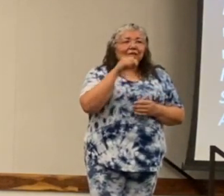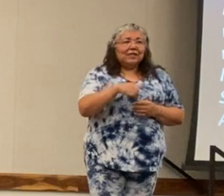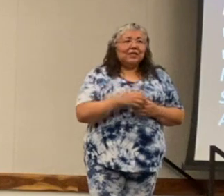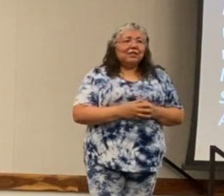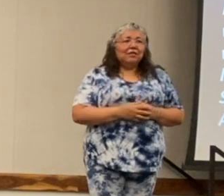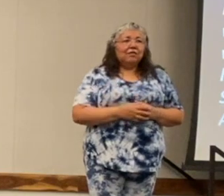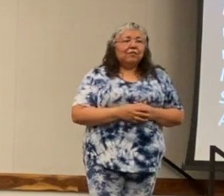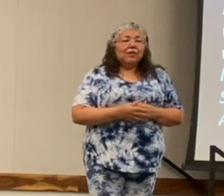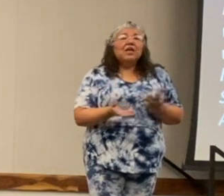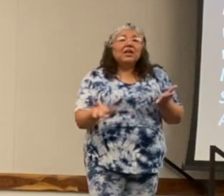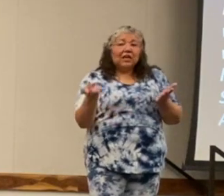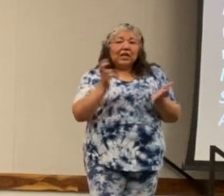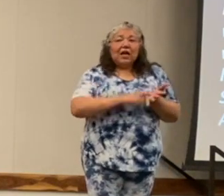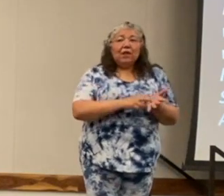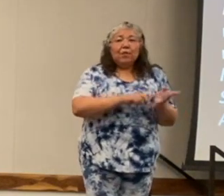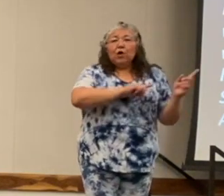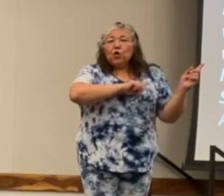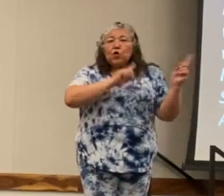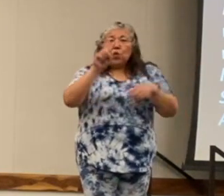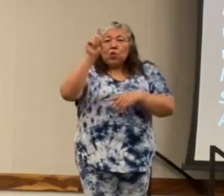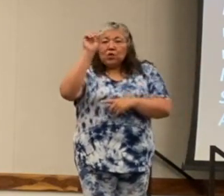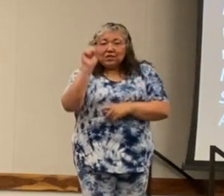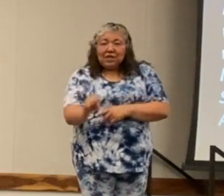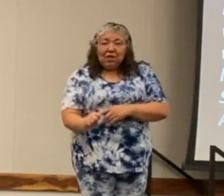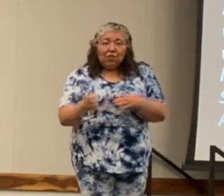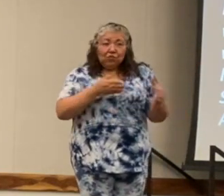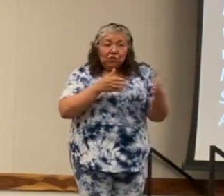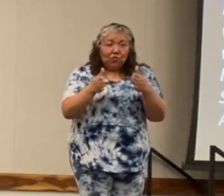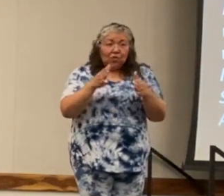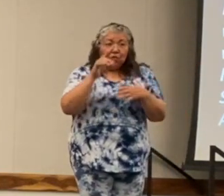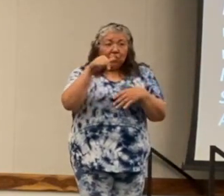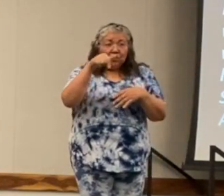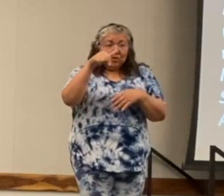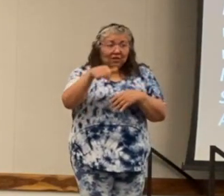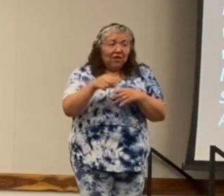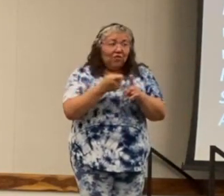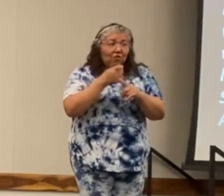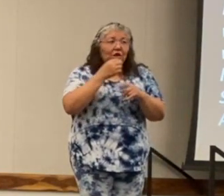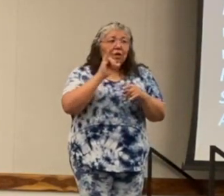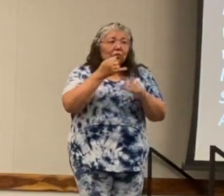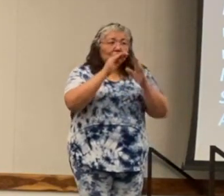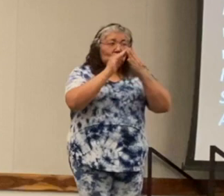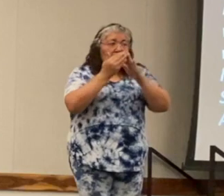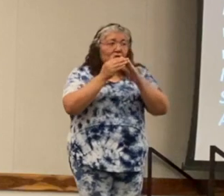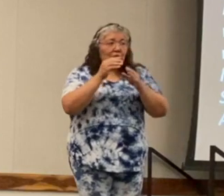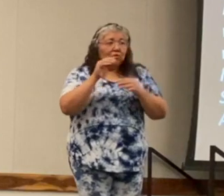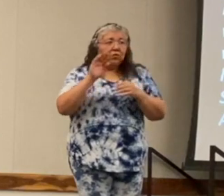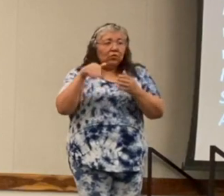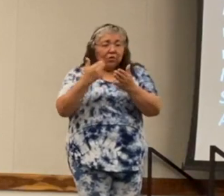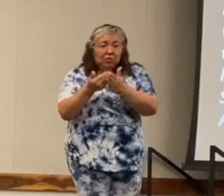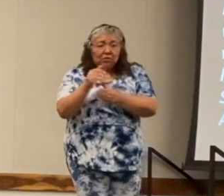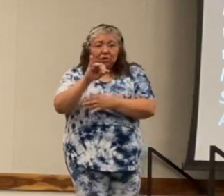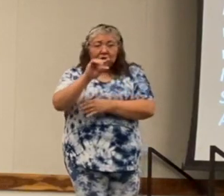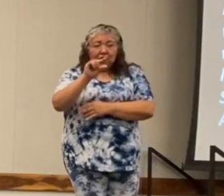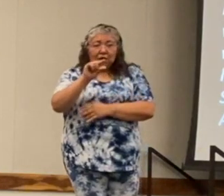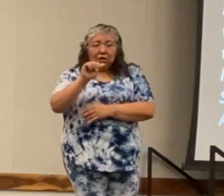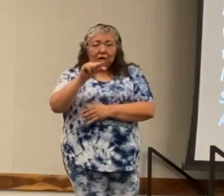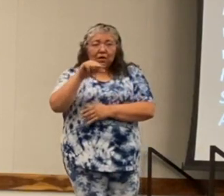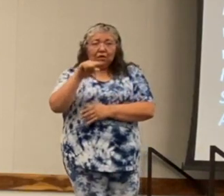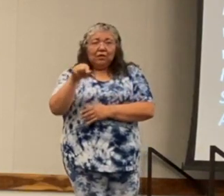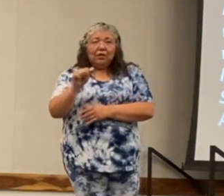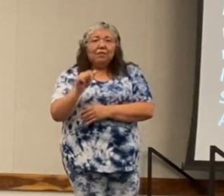says, get up and go south to the road that goes down from Jerusalem to Gaza. This is the desert